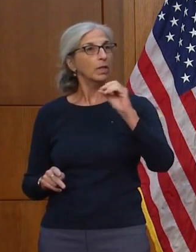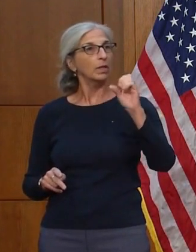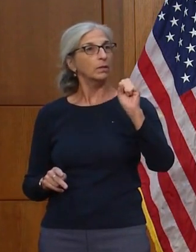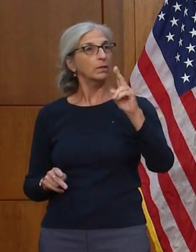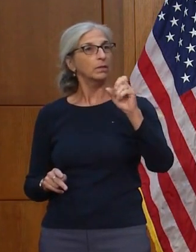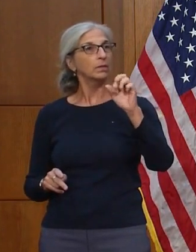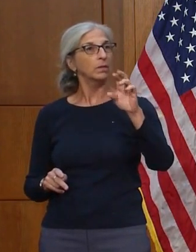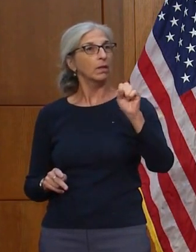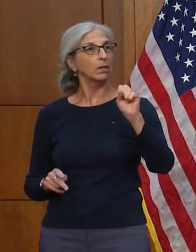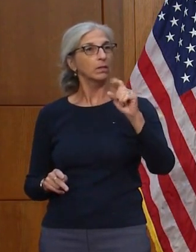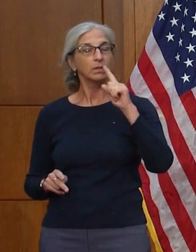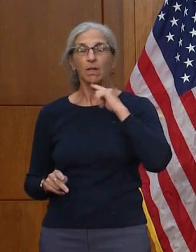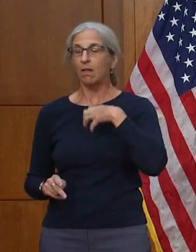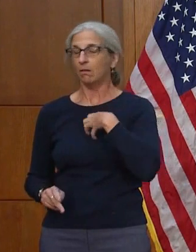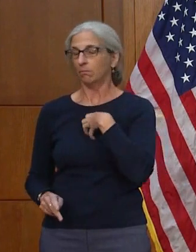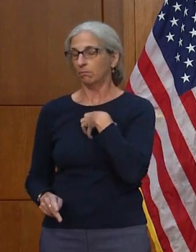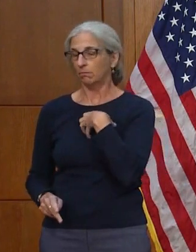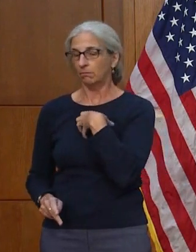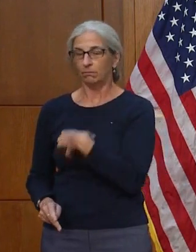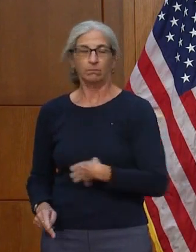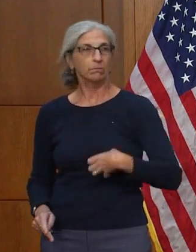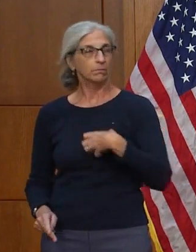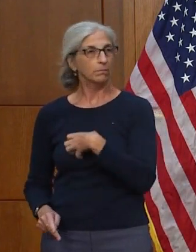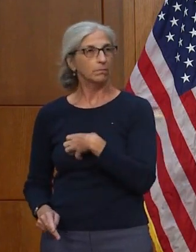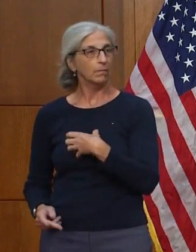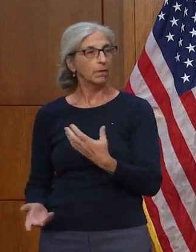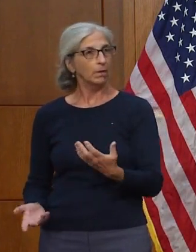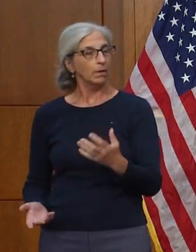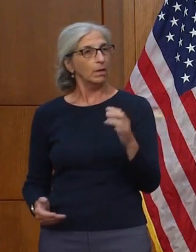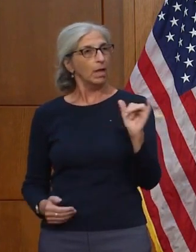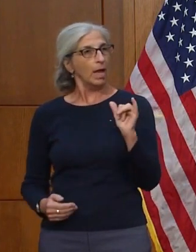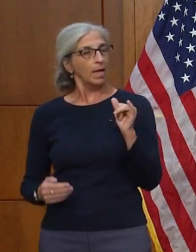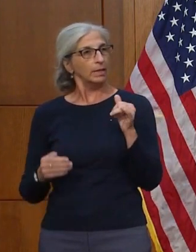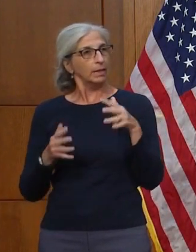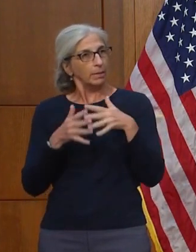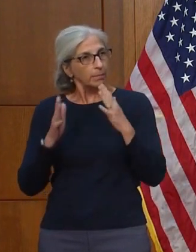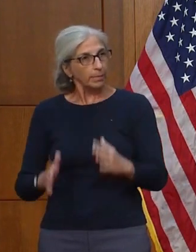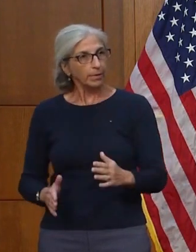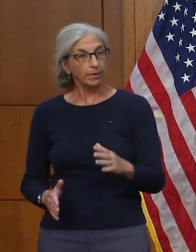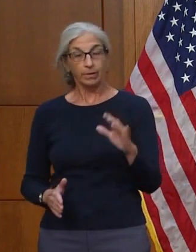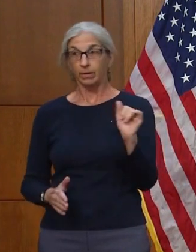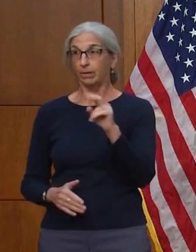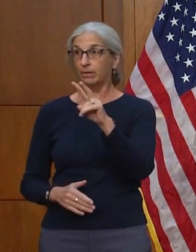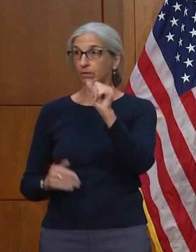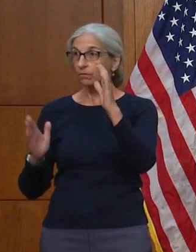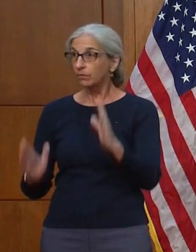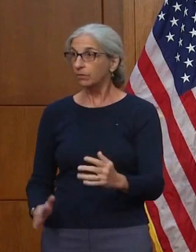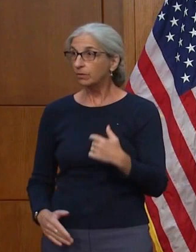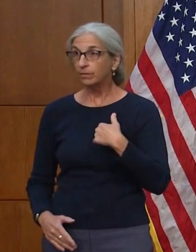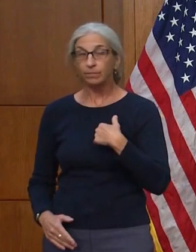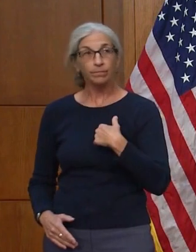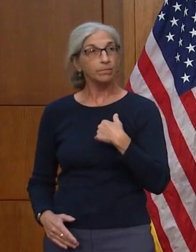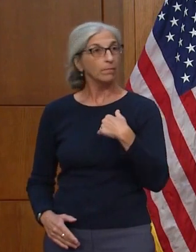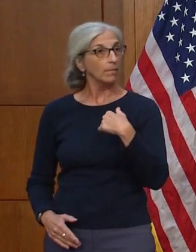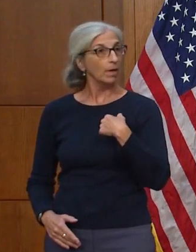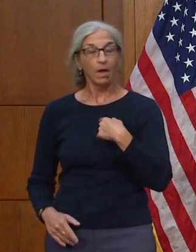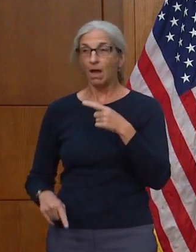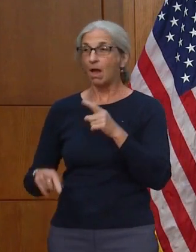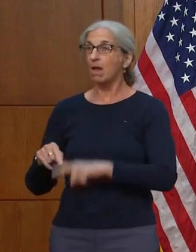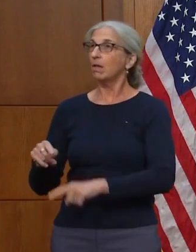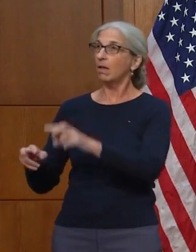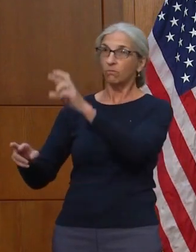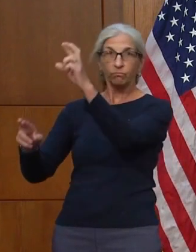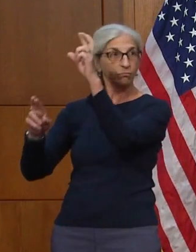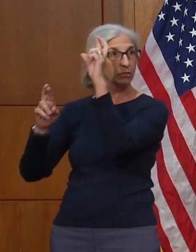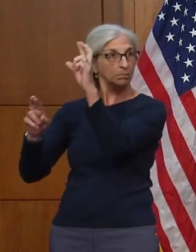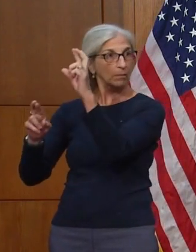it just turns my stomach. And so, as an American, as a Virginian, I have trouble looking up to a leader. I